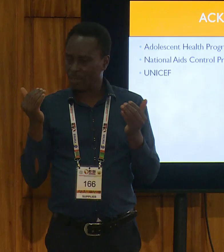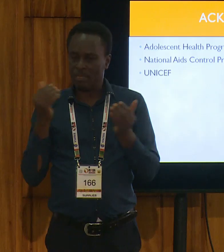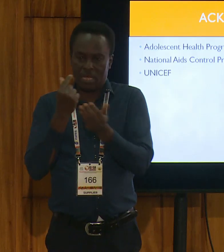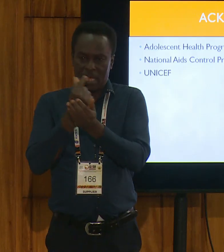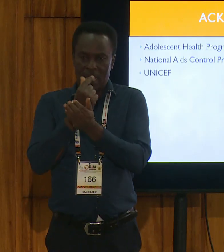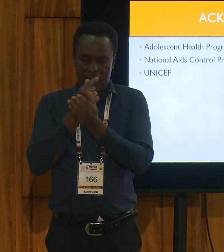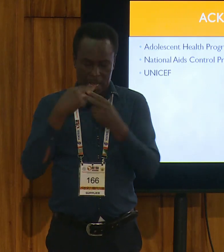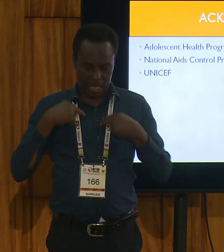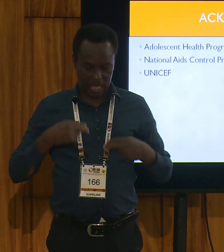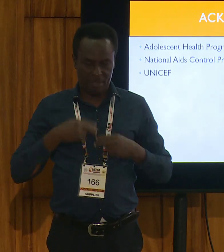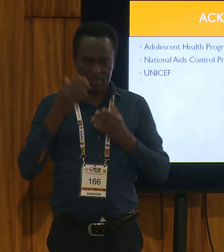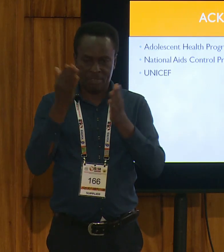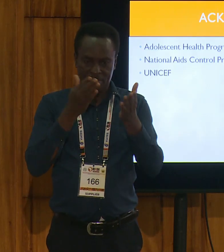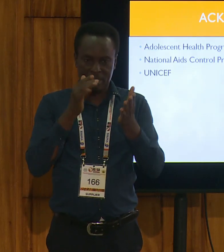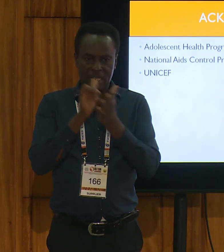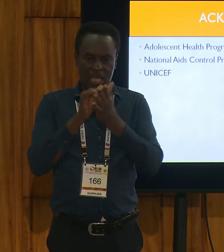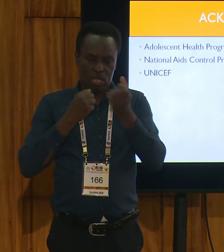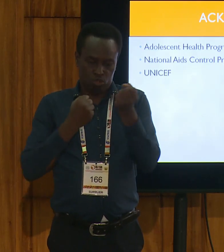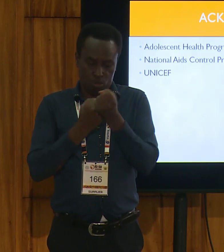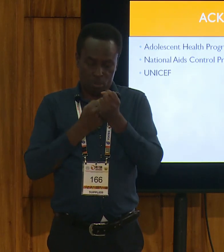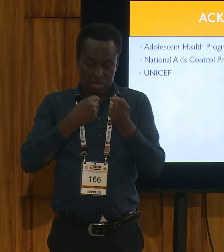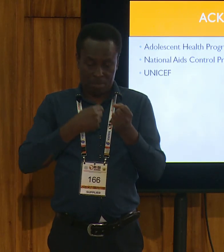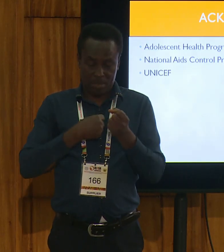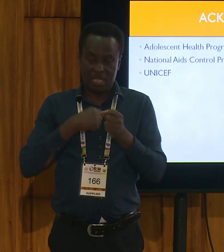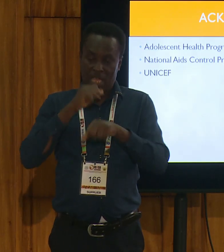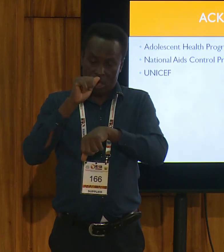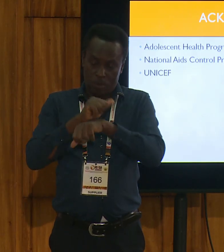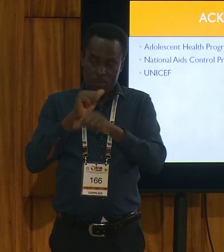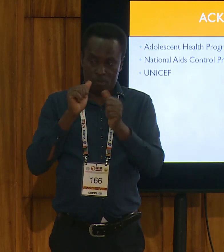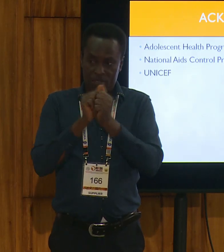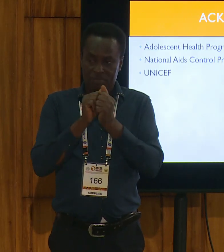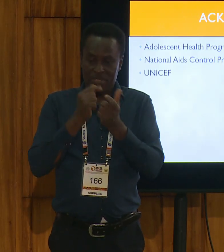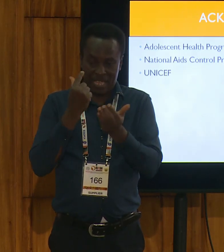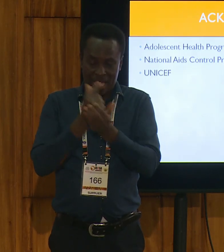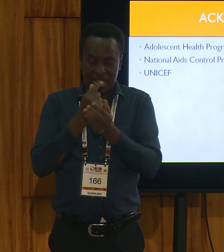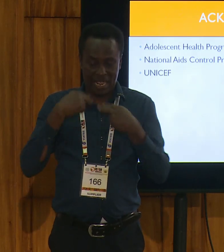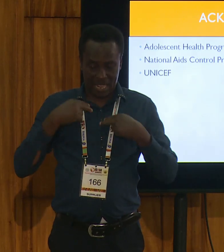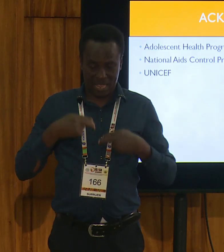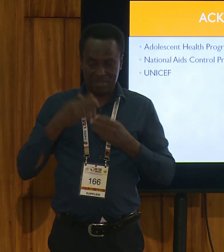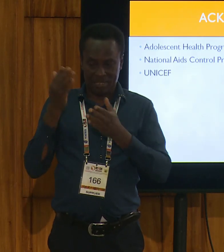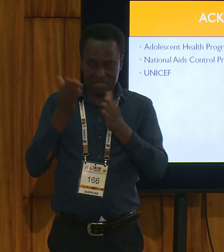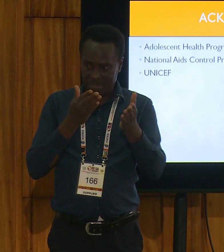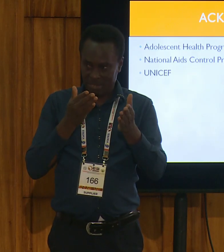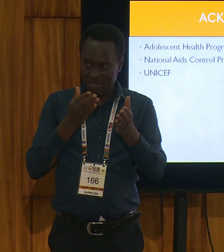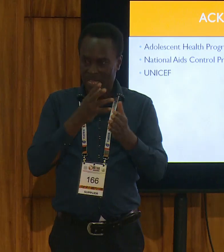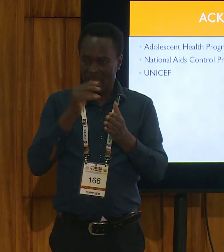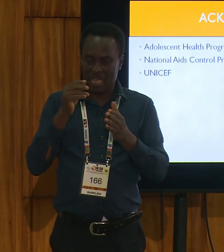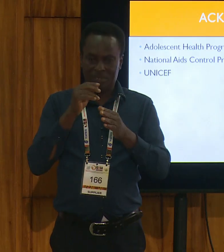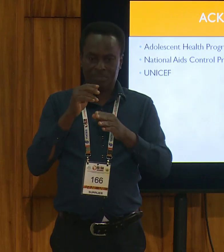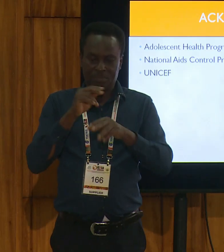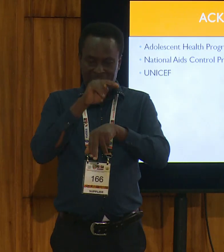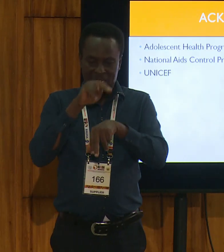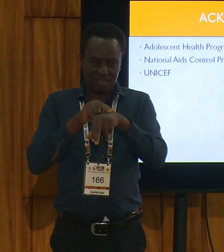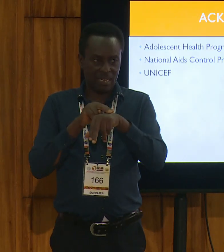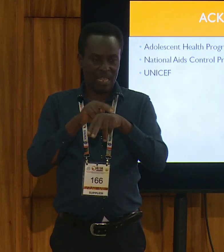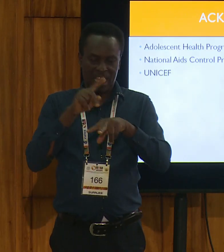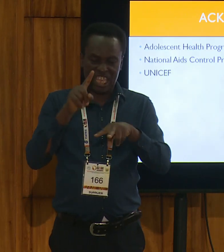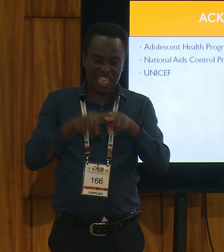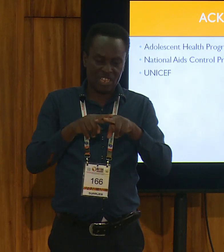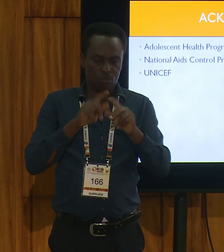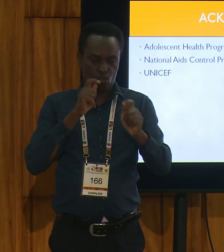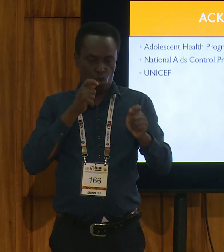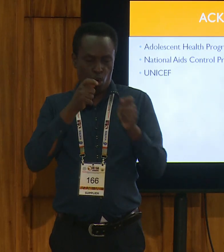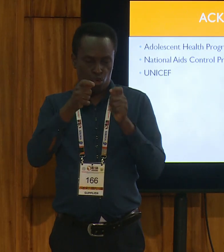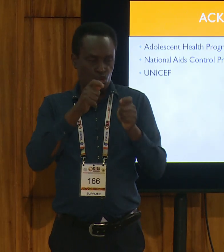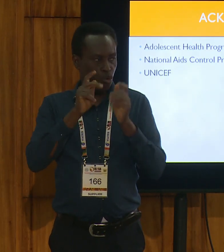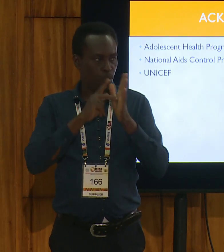Health Service, who have supported me because I work with the Ghana Health Service, the National AIDS Control Program, and of course,